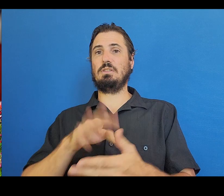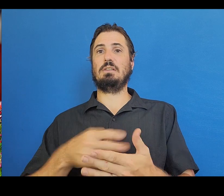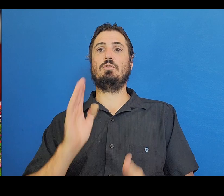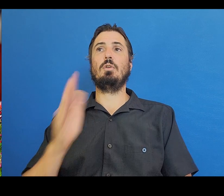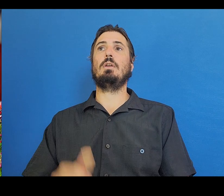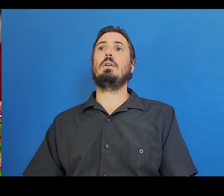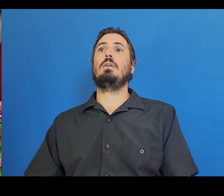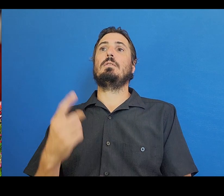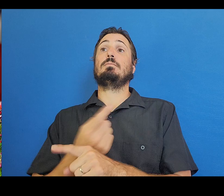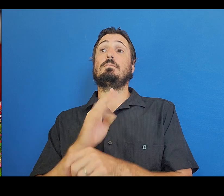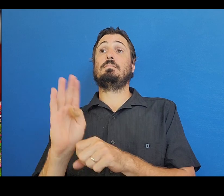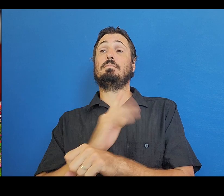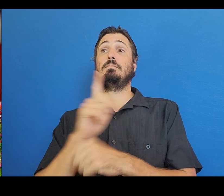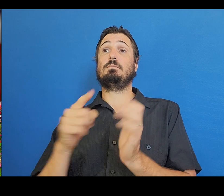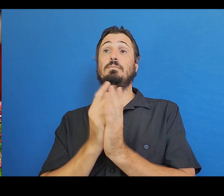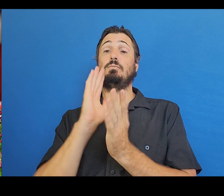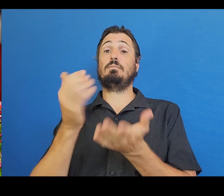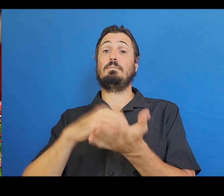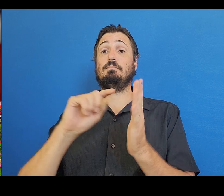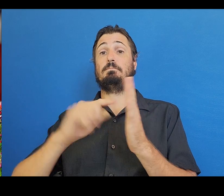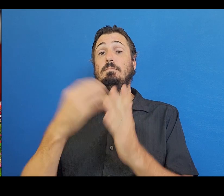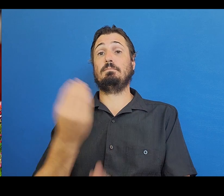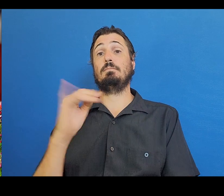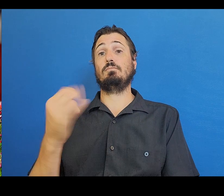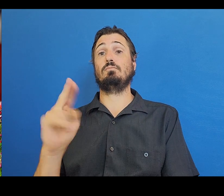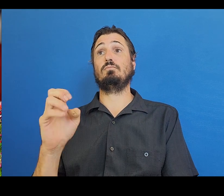will occur as normal. Regular business hours for the county